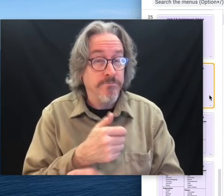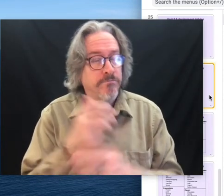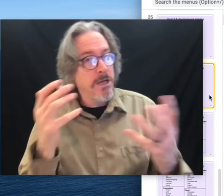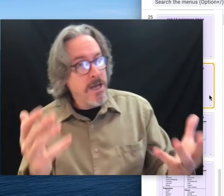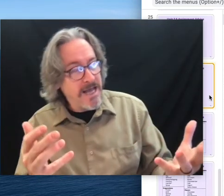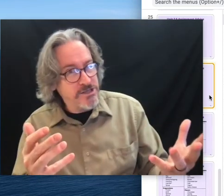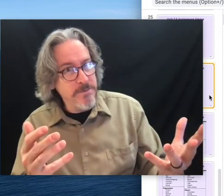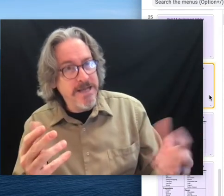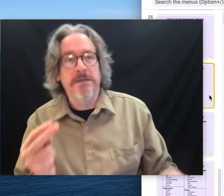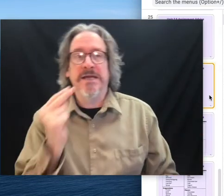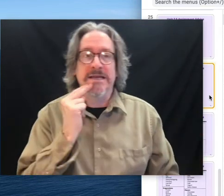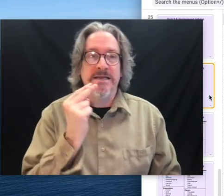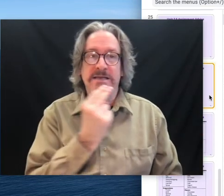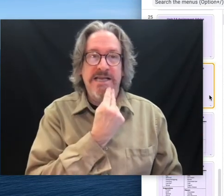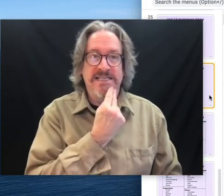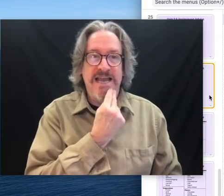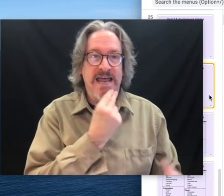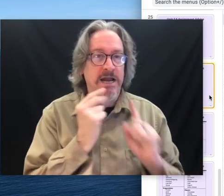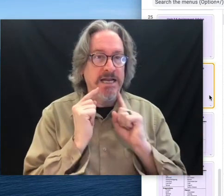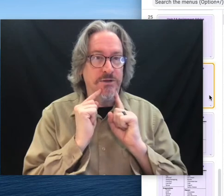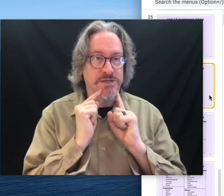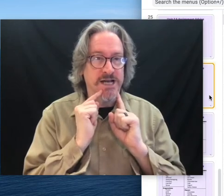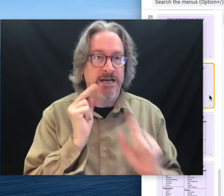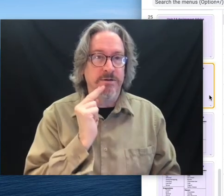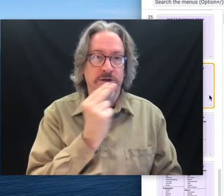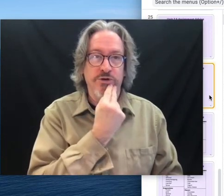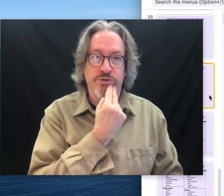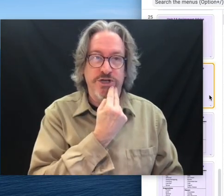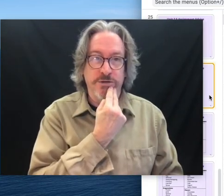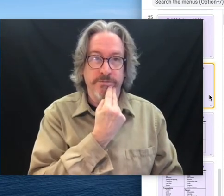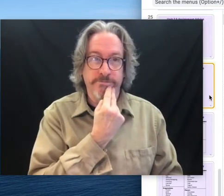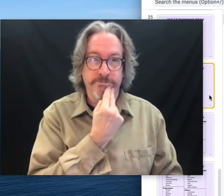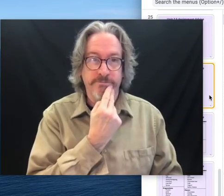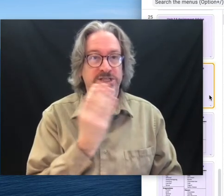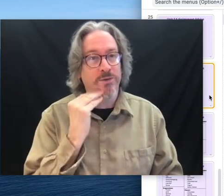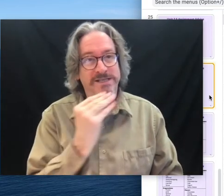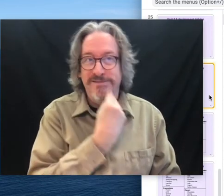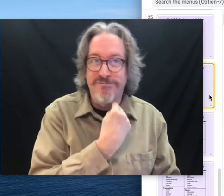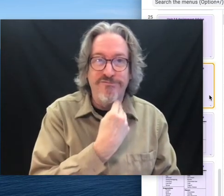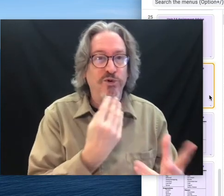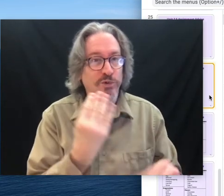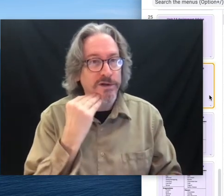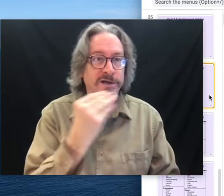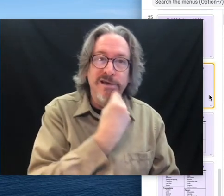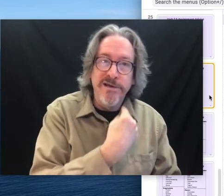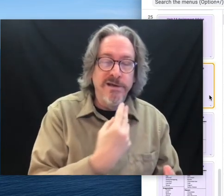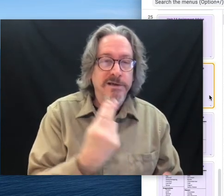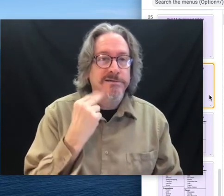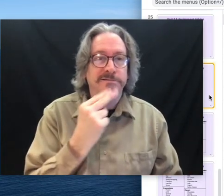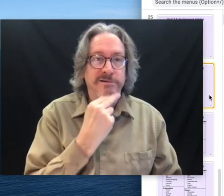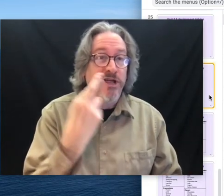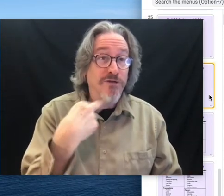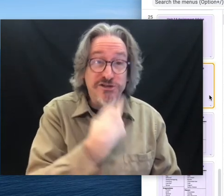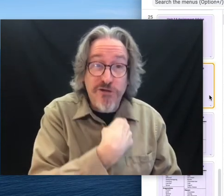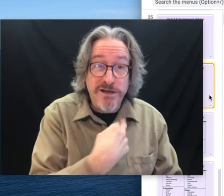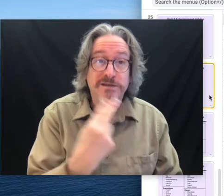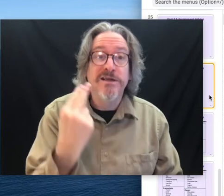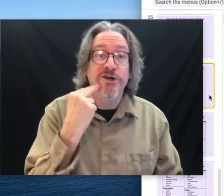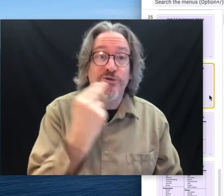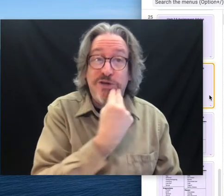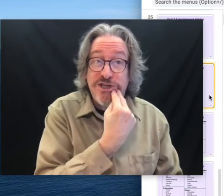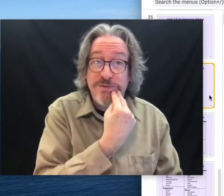nutrition, it's going to make a little, it's an N on either side, nutrition. So it's food, like